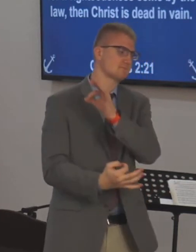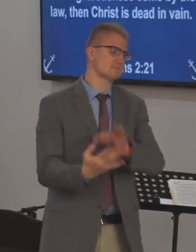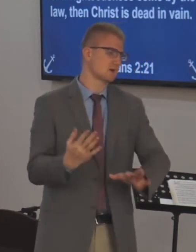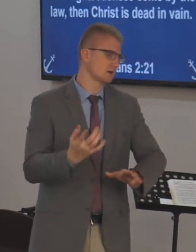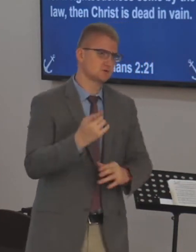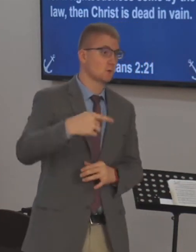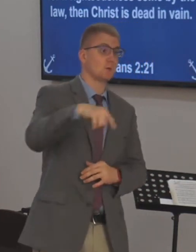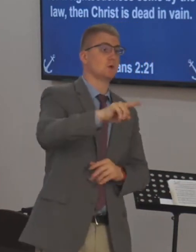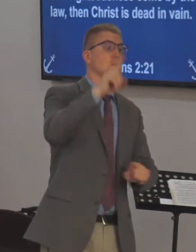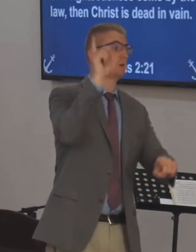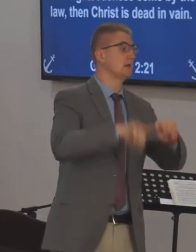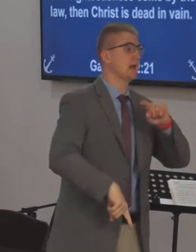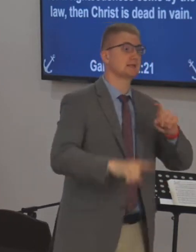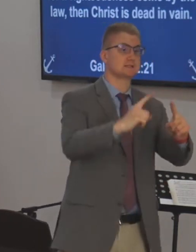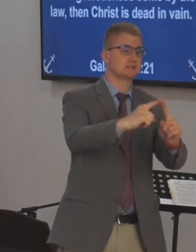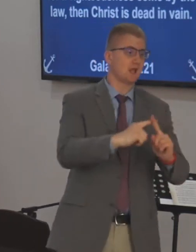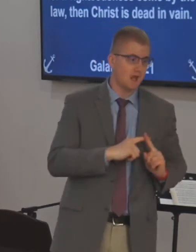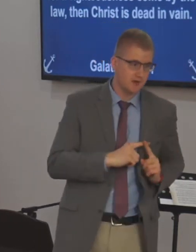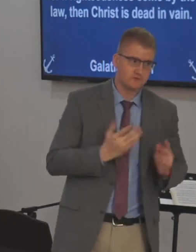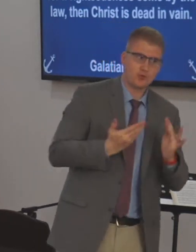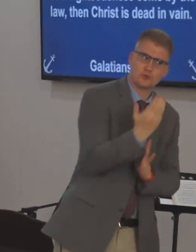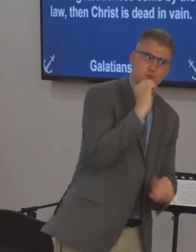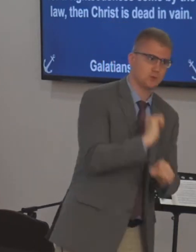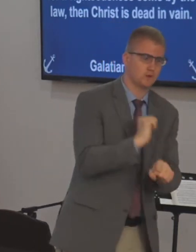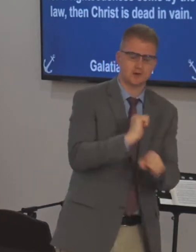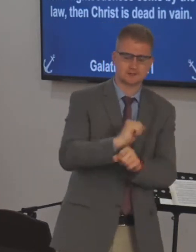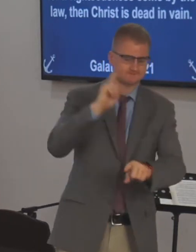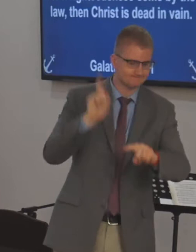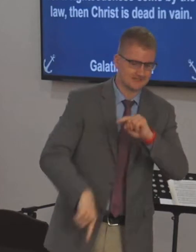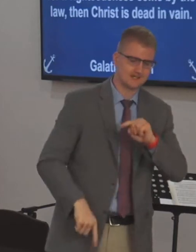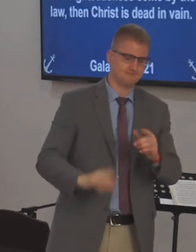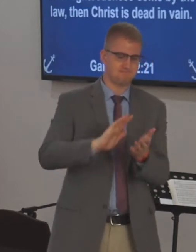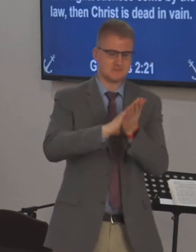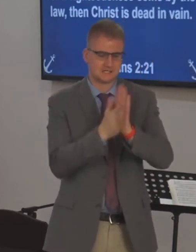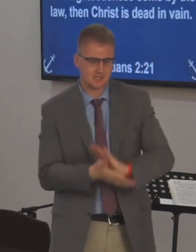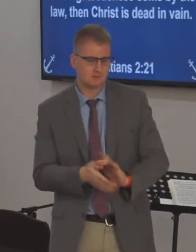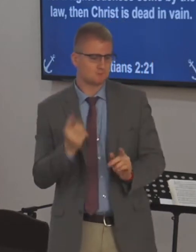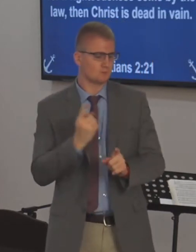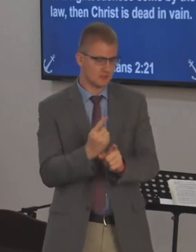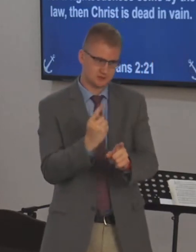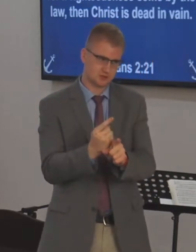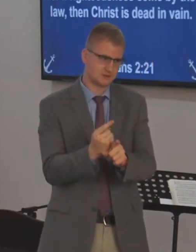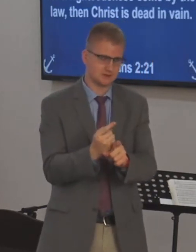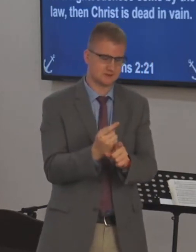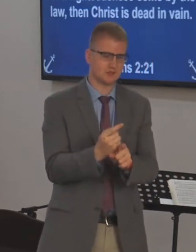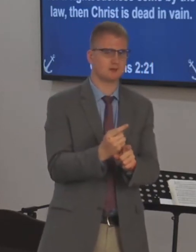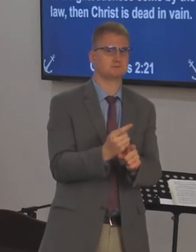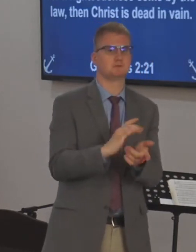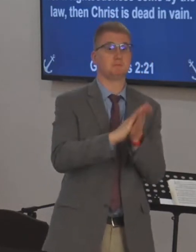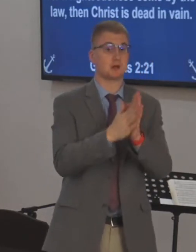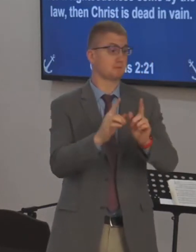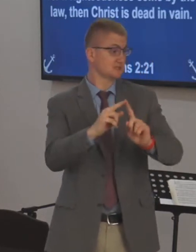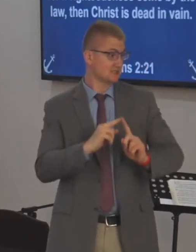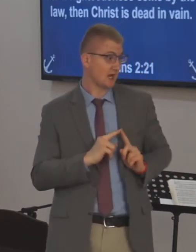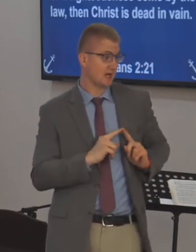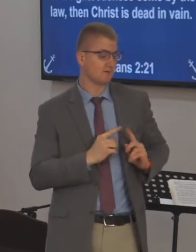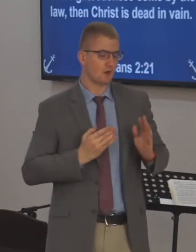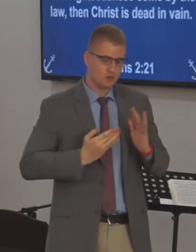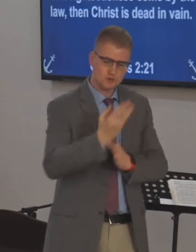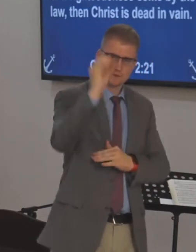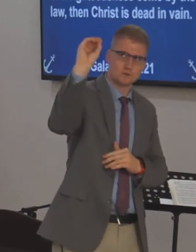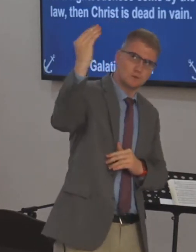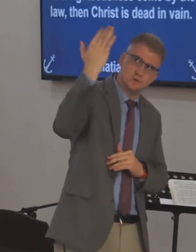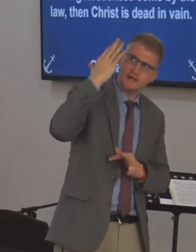You can't get saved by works. You can't become righteous. You get saved by the grace and the faith of God.